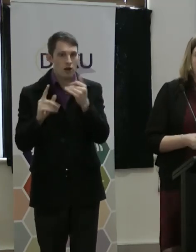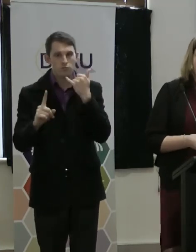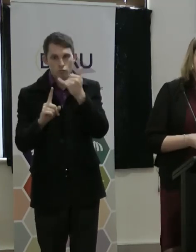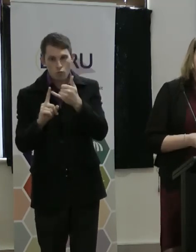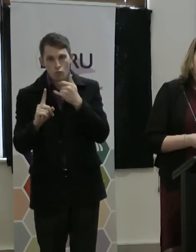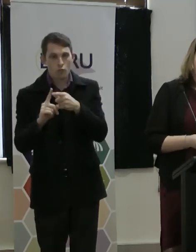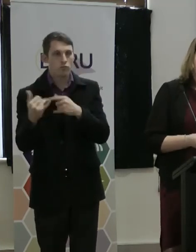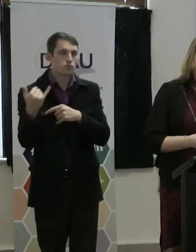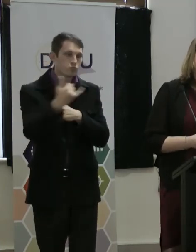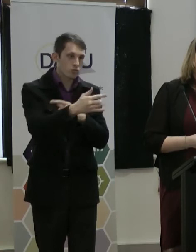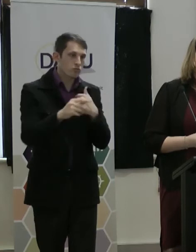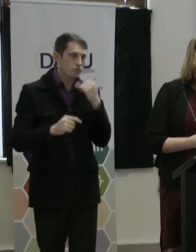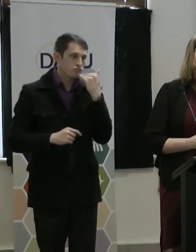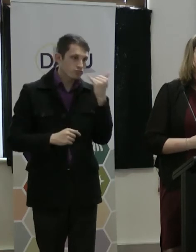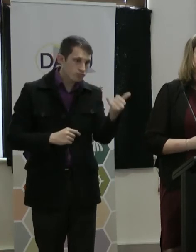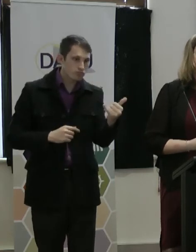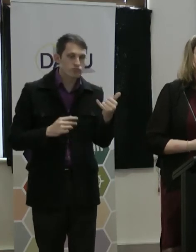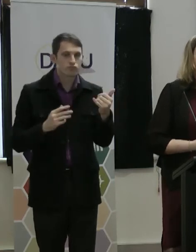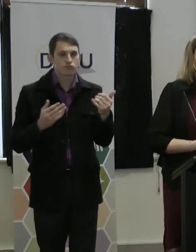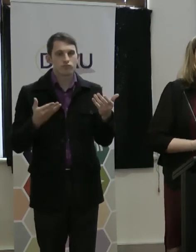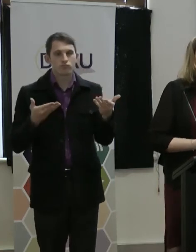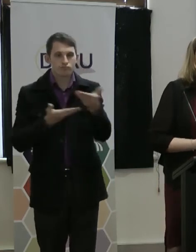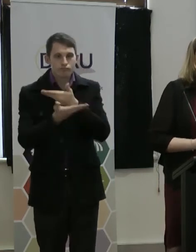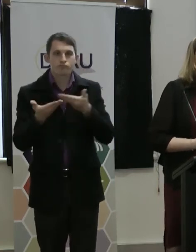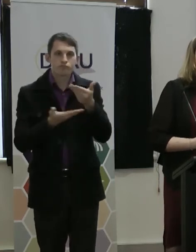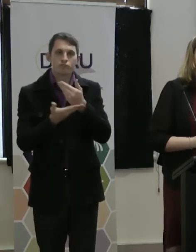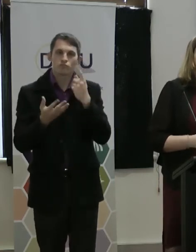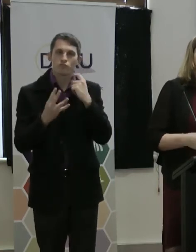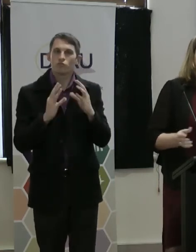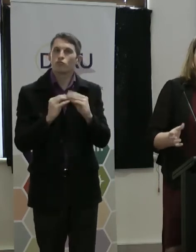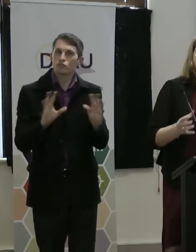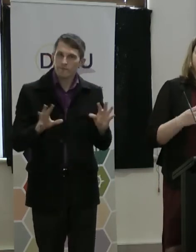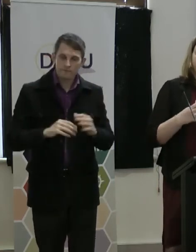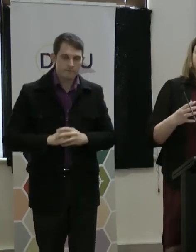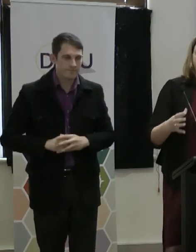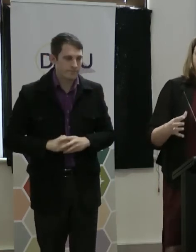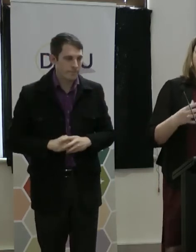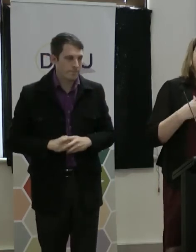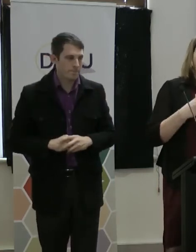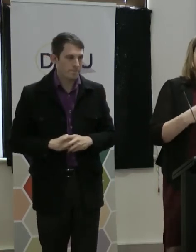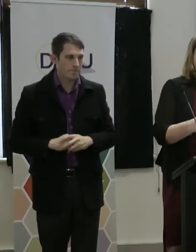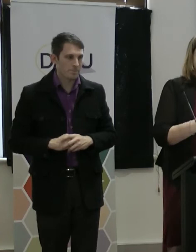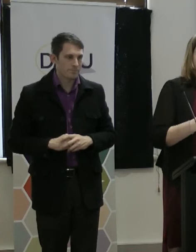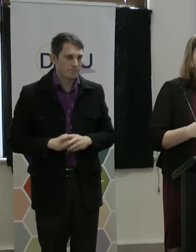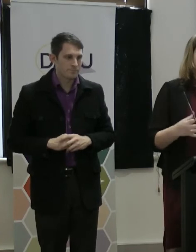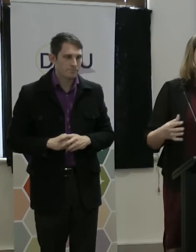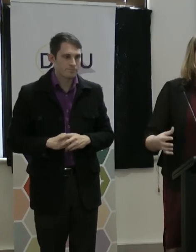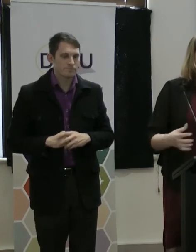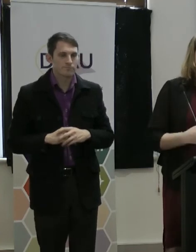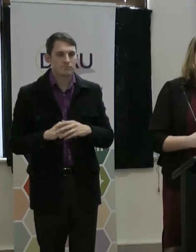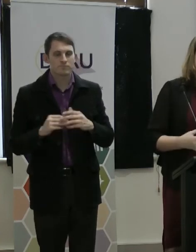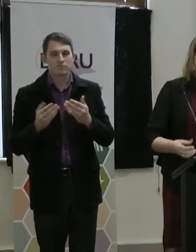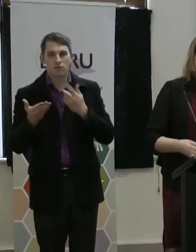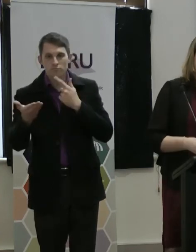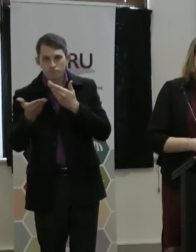and the participant if the complainant is not the participant. And we'll sort of transfer information between the